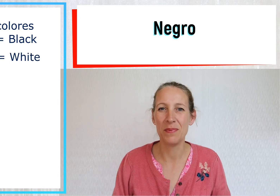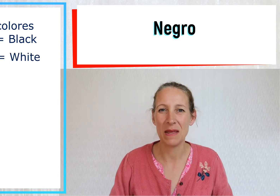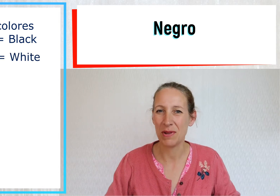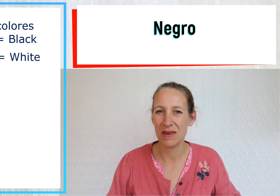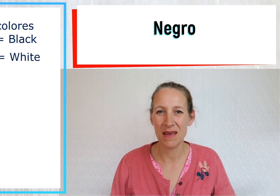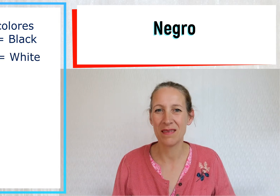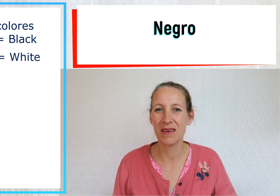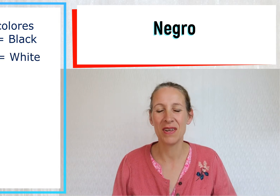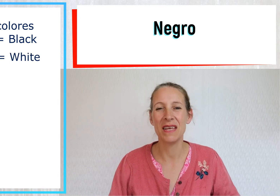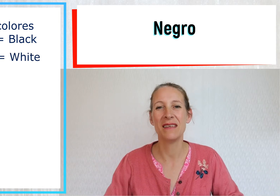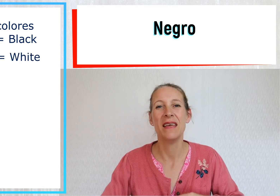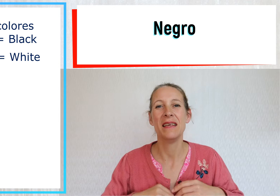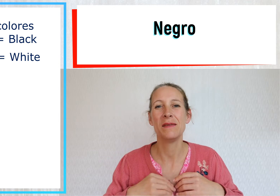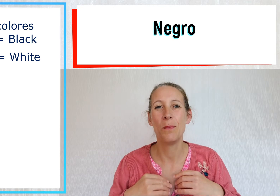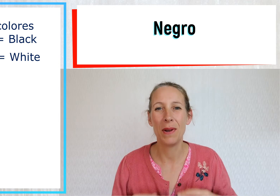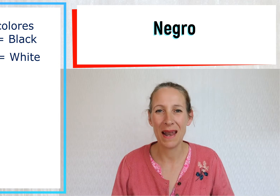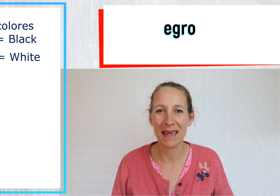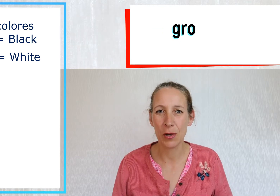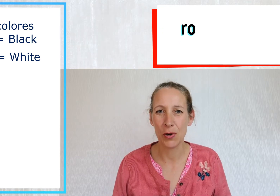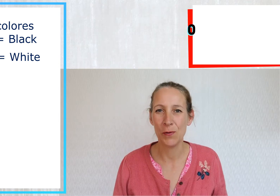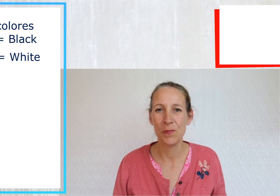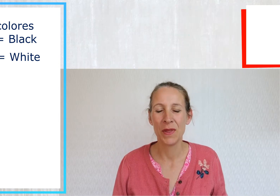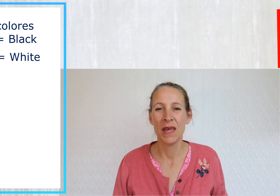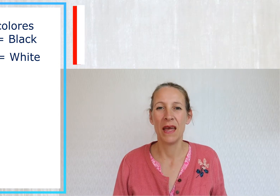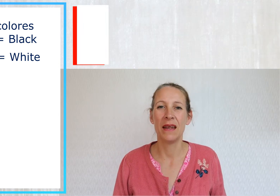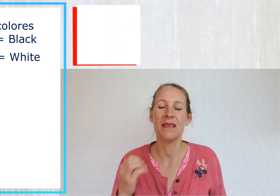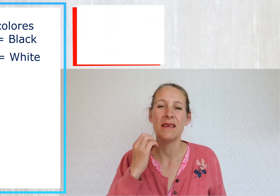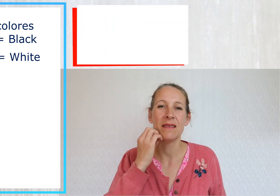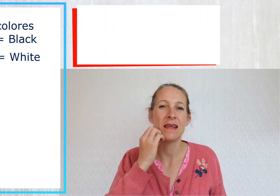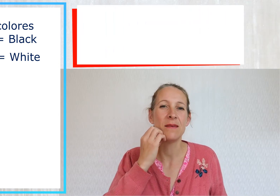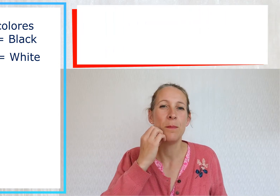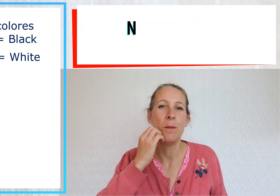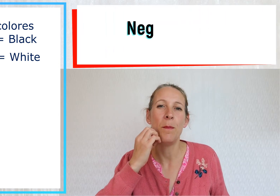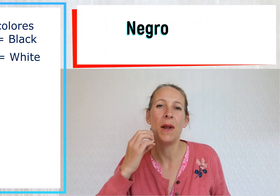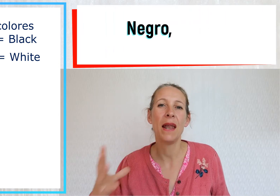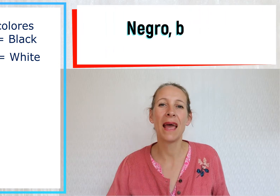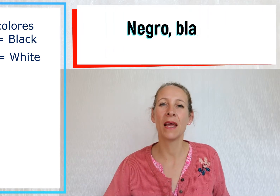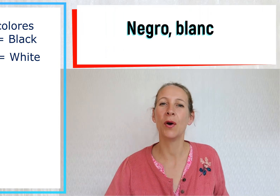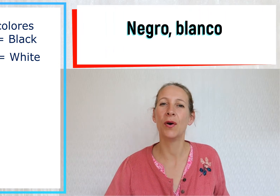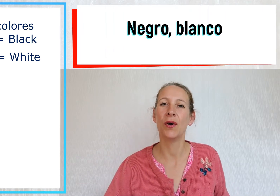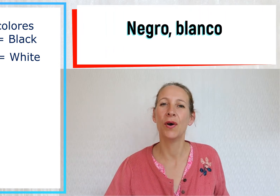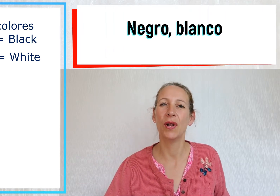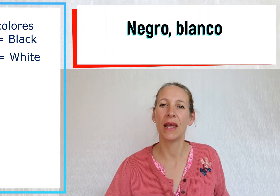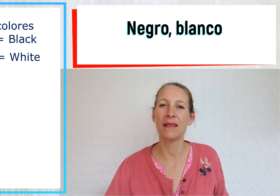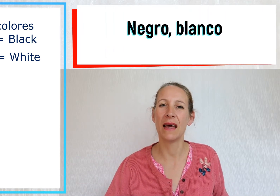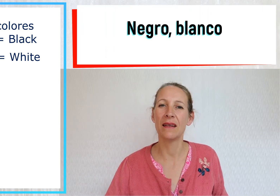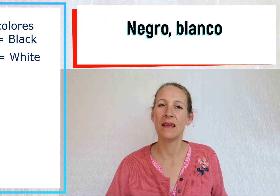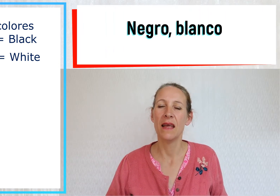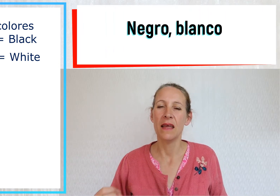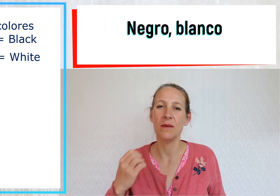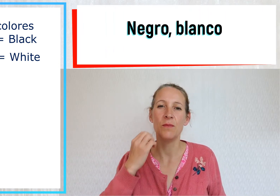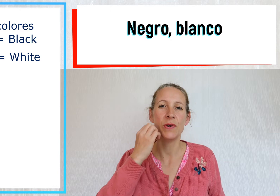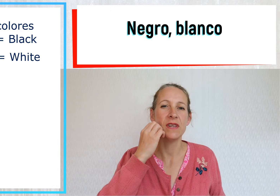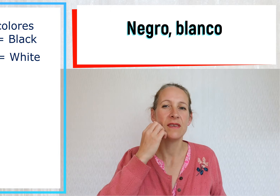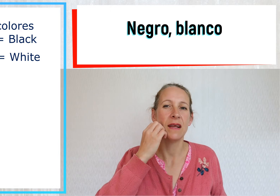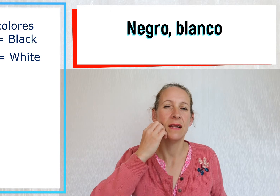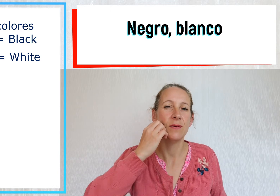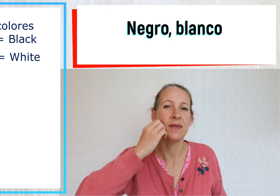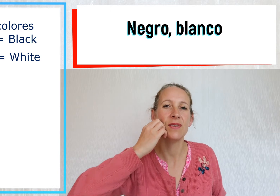paper. Nothing on it is blanco. And I think that's blanco, like that, in British Sign Language. So